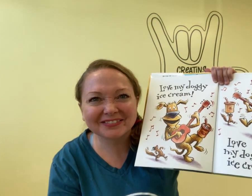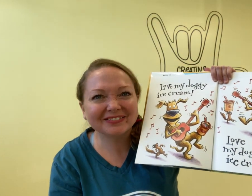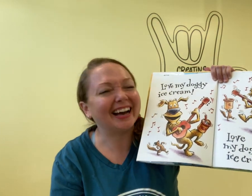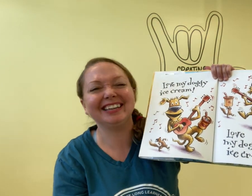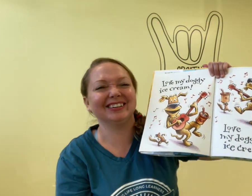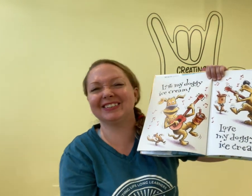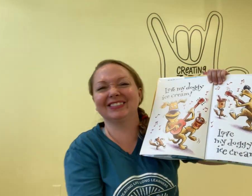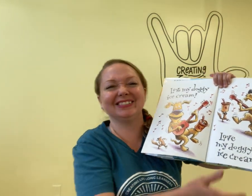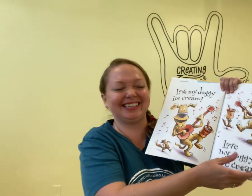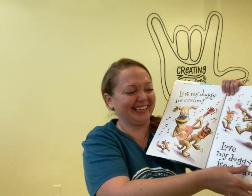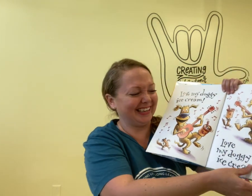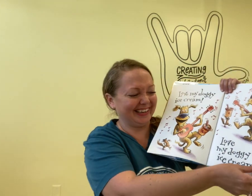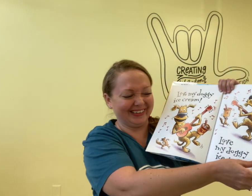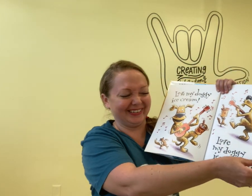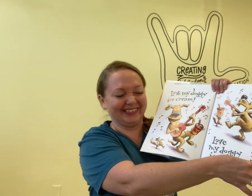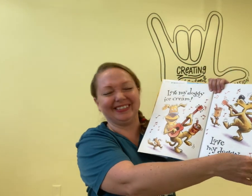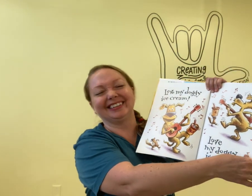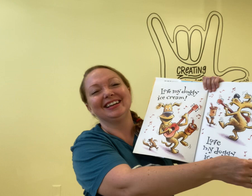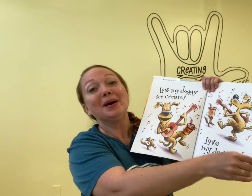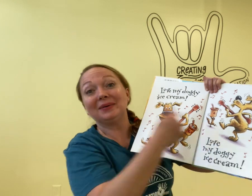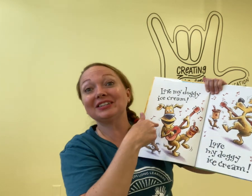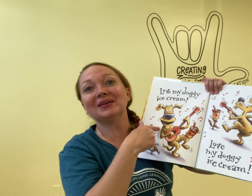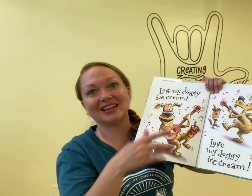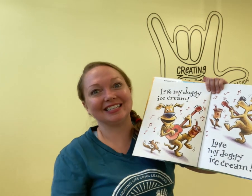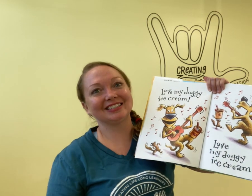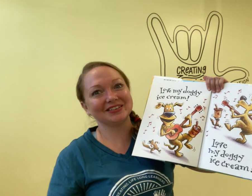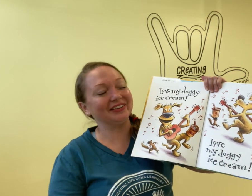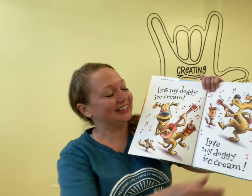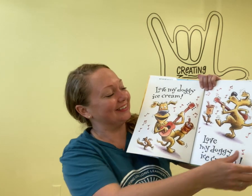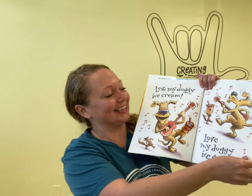I don't. Ew. But Joe does. Groovy Joe does.